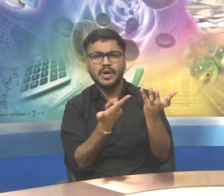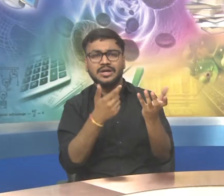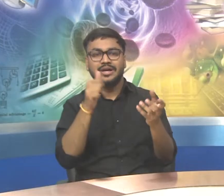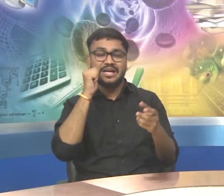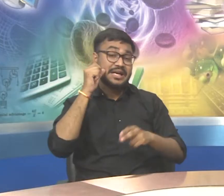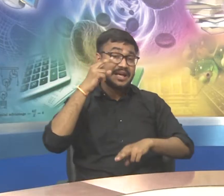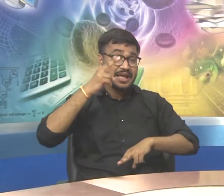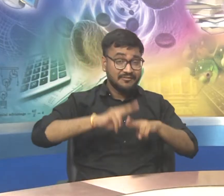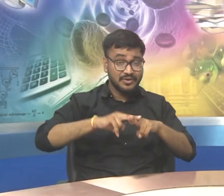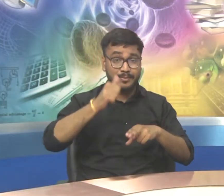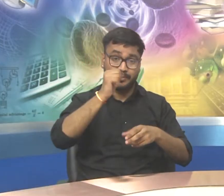First,